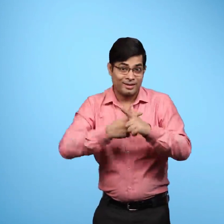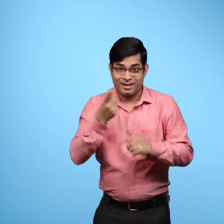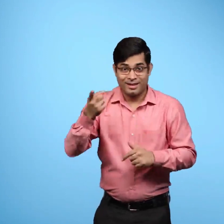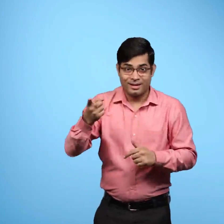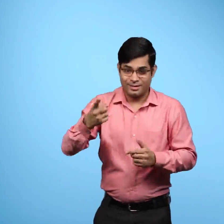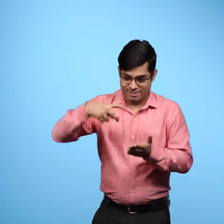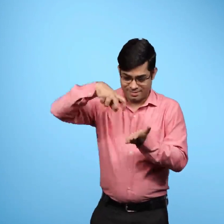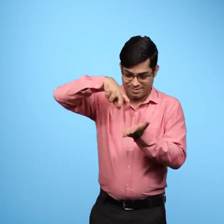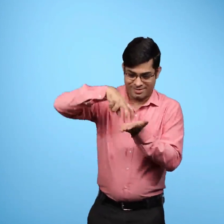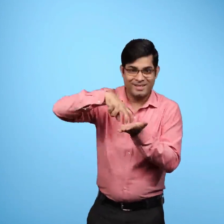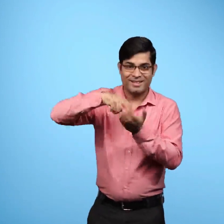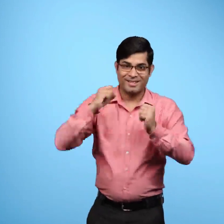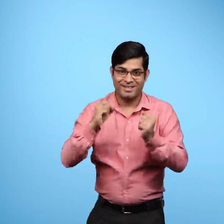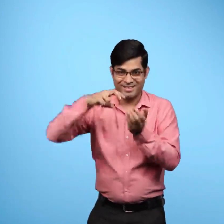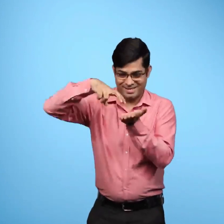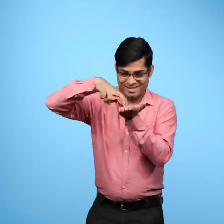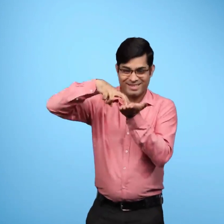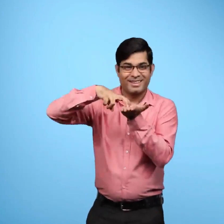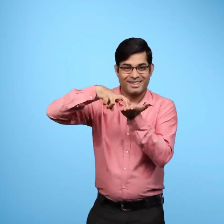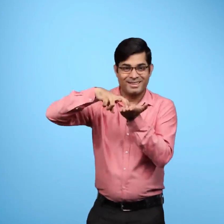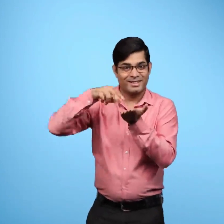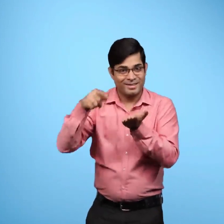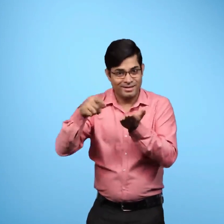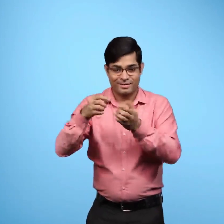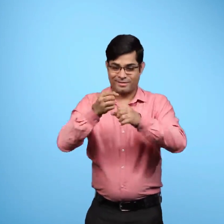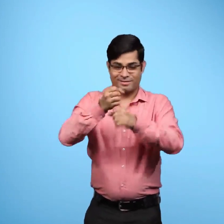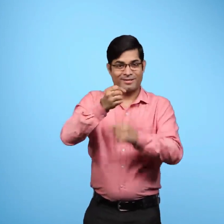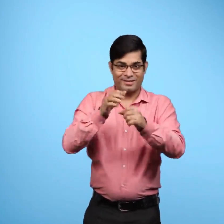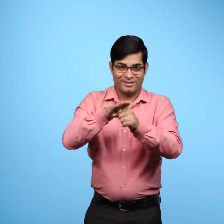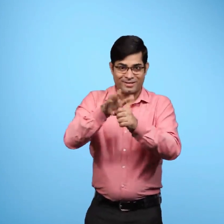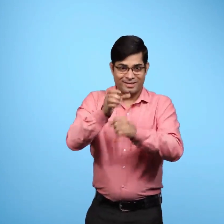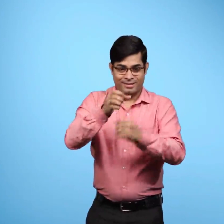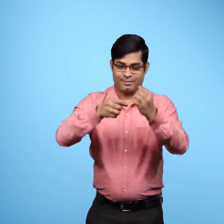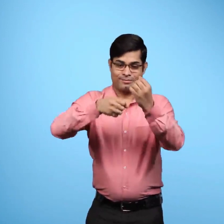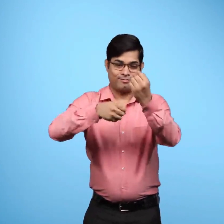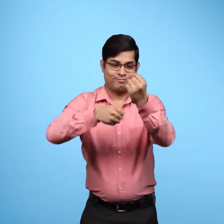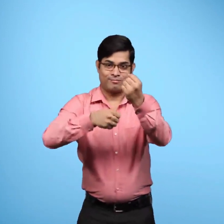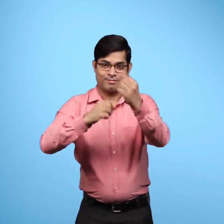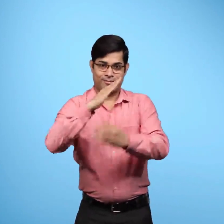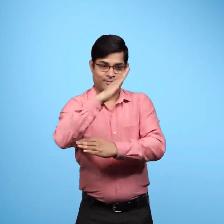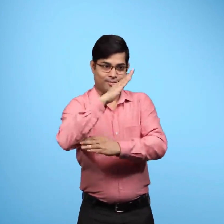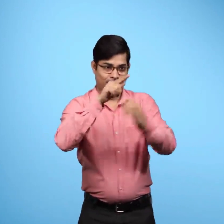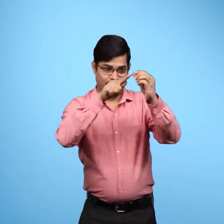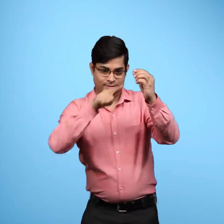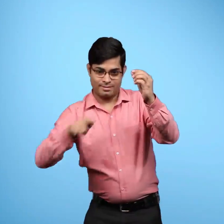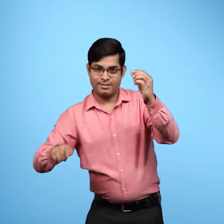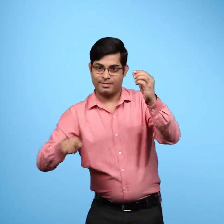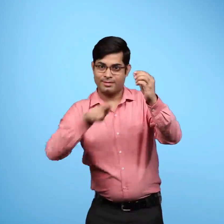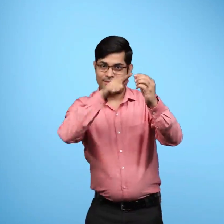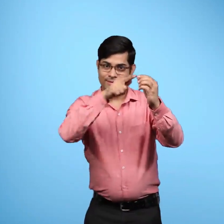Jasbir is sitting on his feet and holding his stump in slanting position.